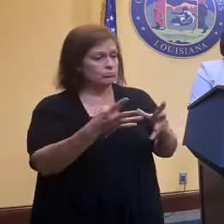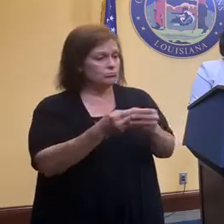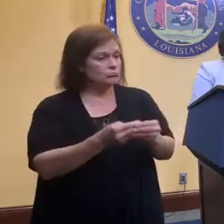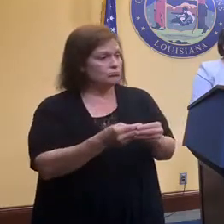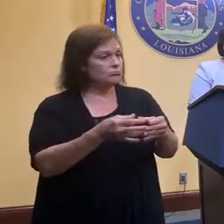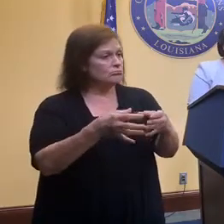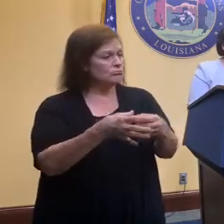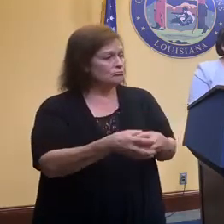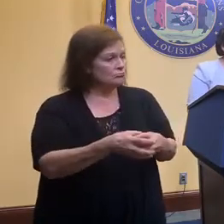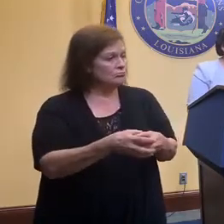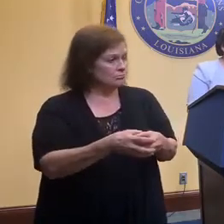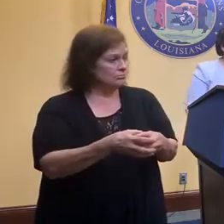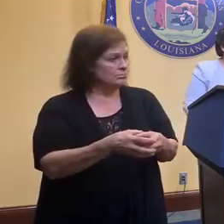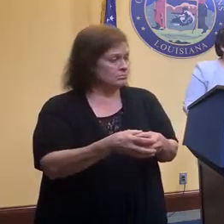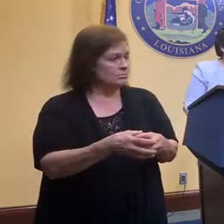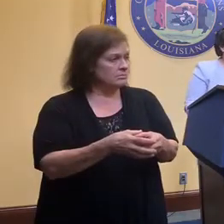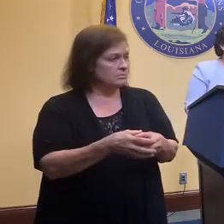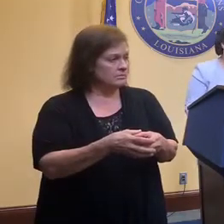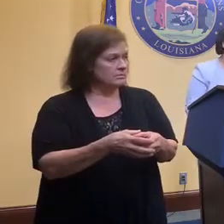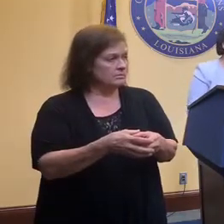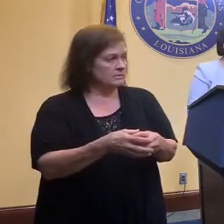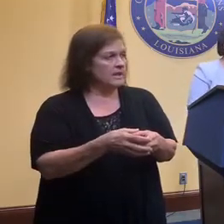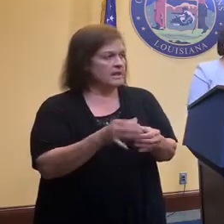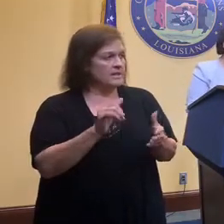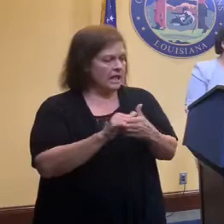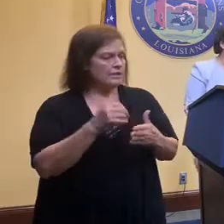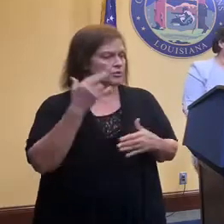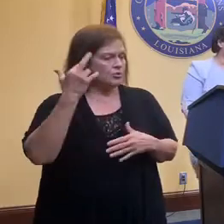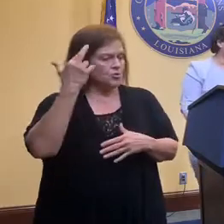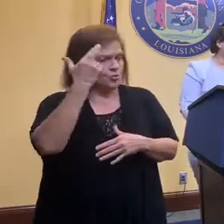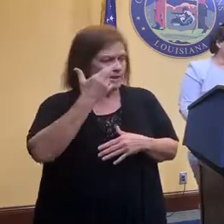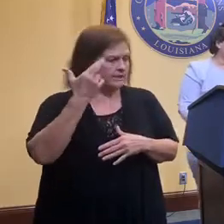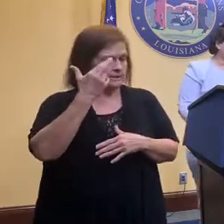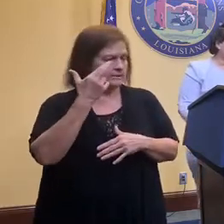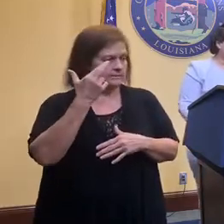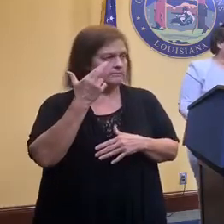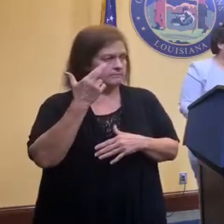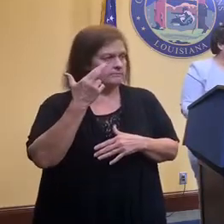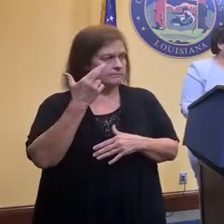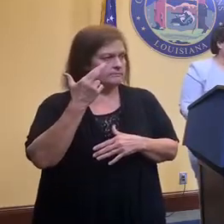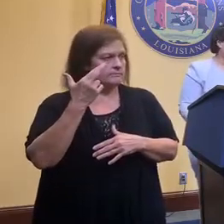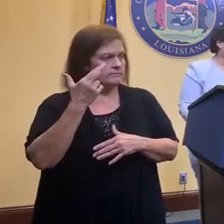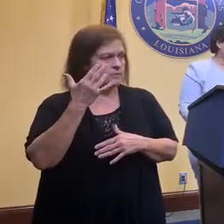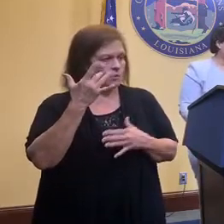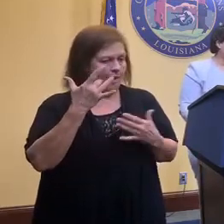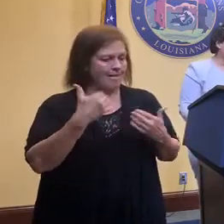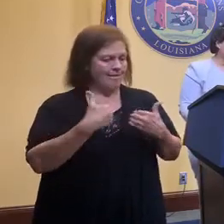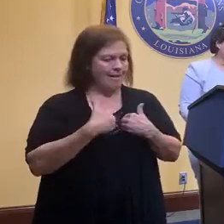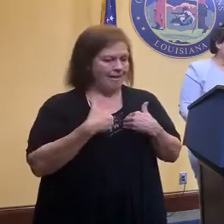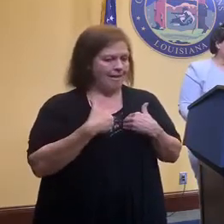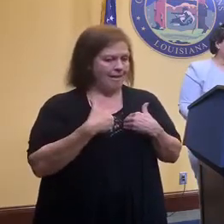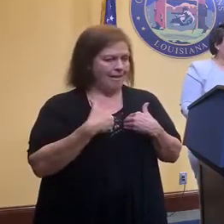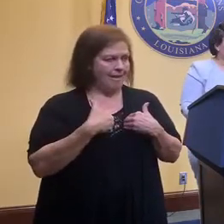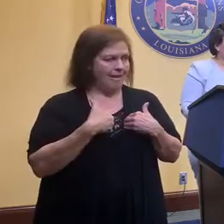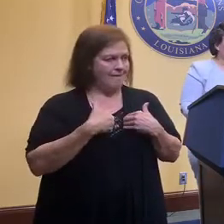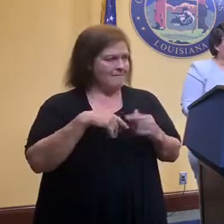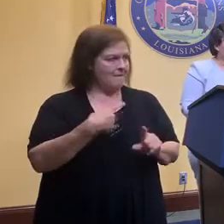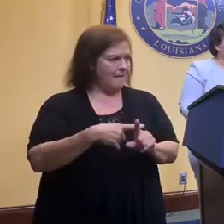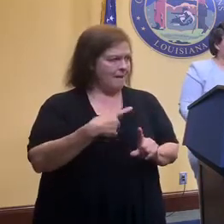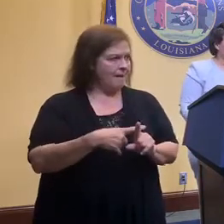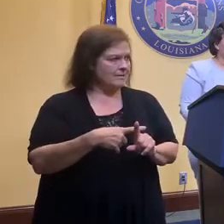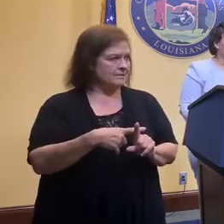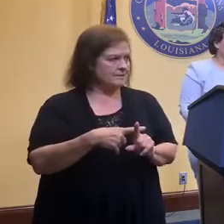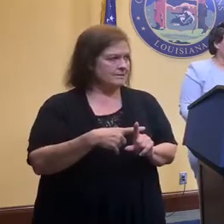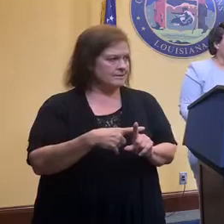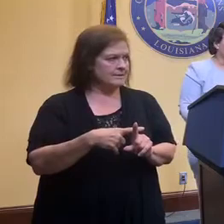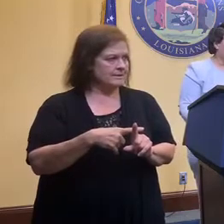the locations that are contributing to positive cases and a tipping point